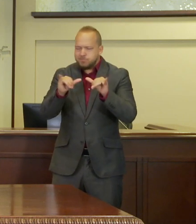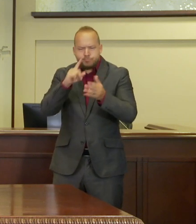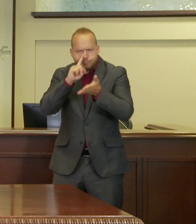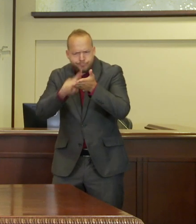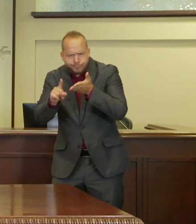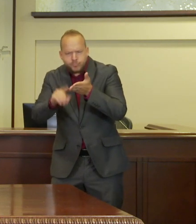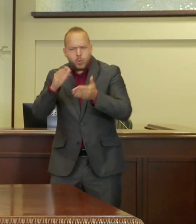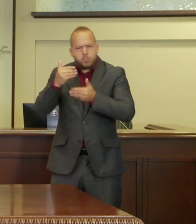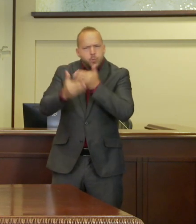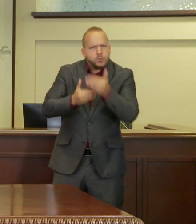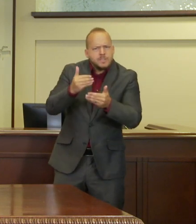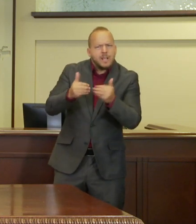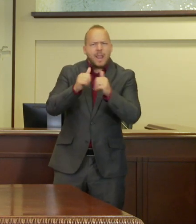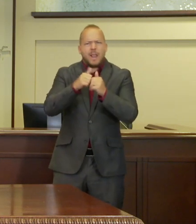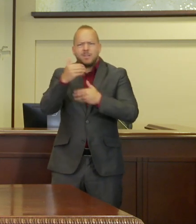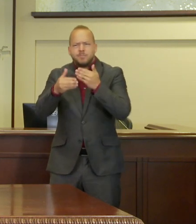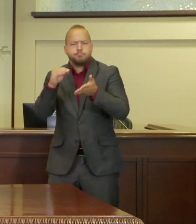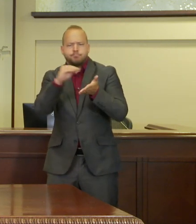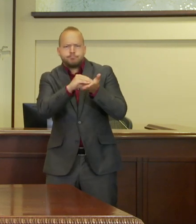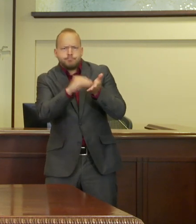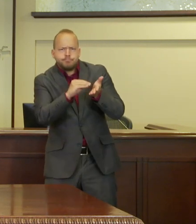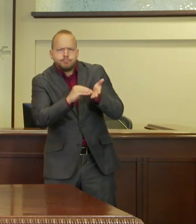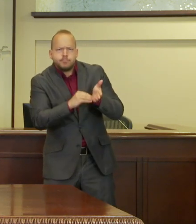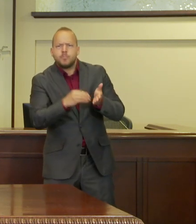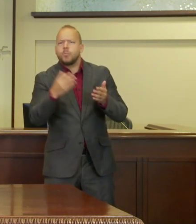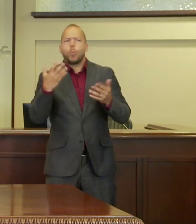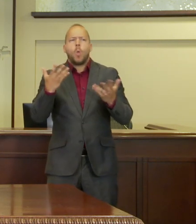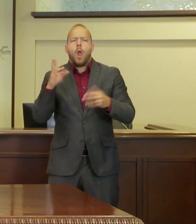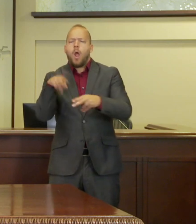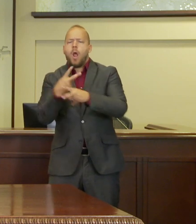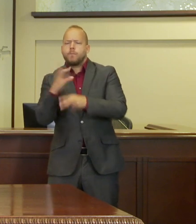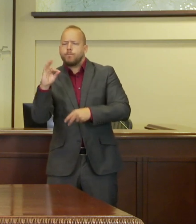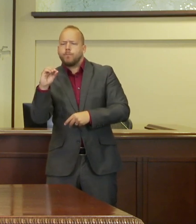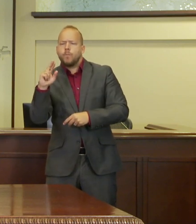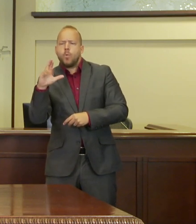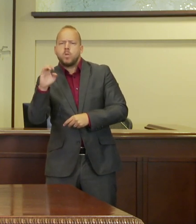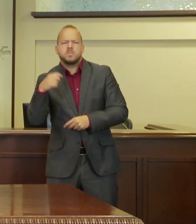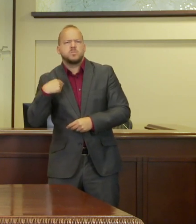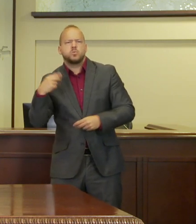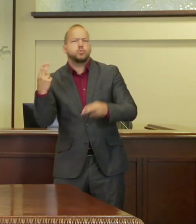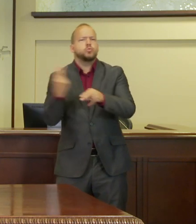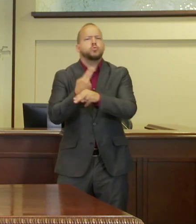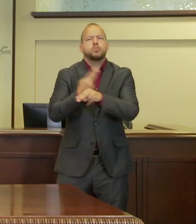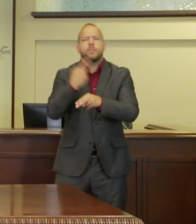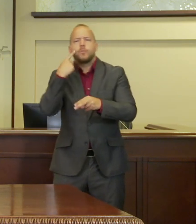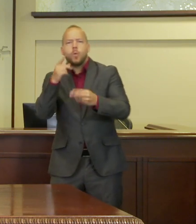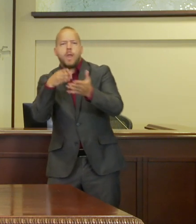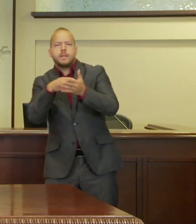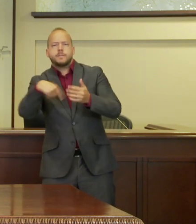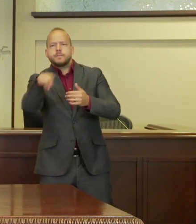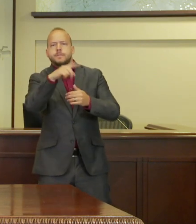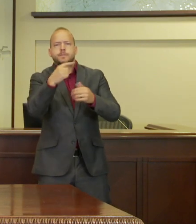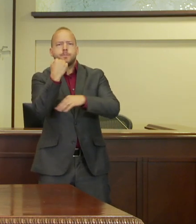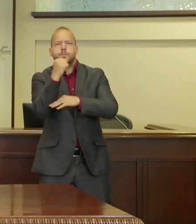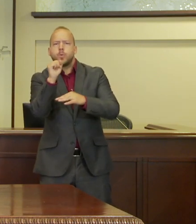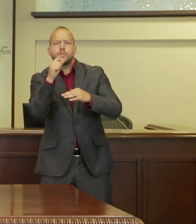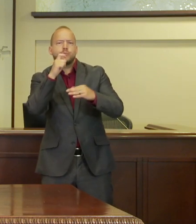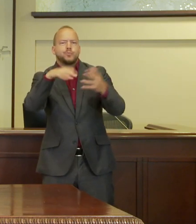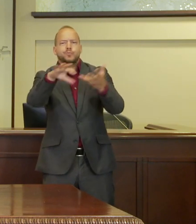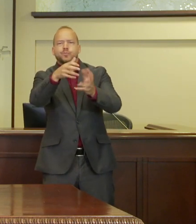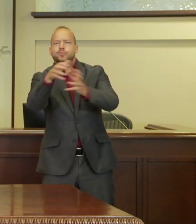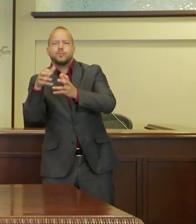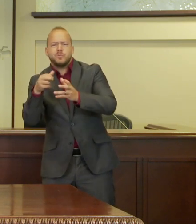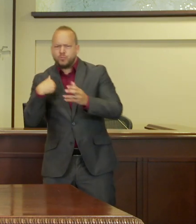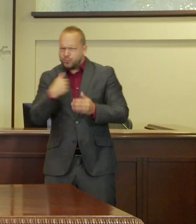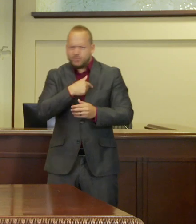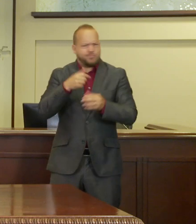and document use of force and review every use of force by a Portland police officer to make a determination as